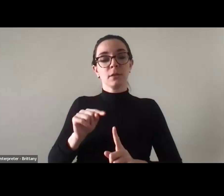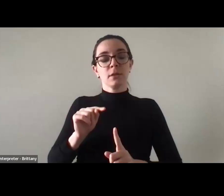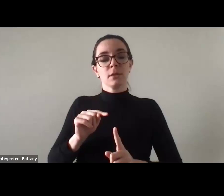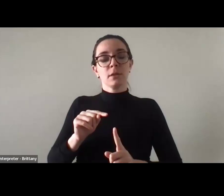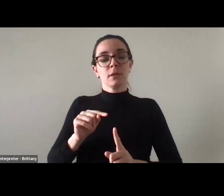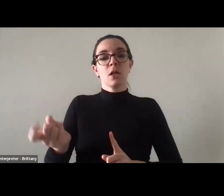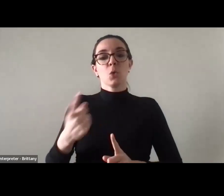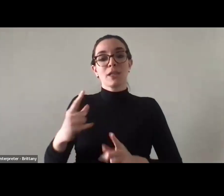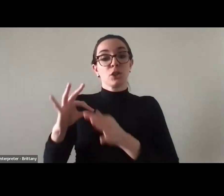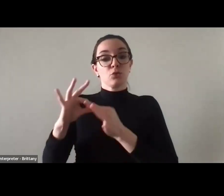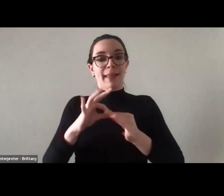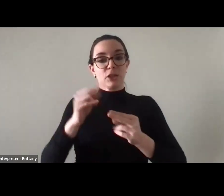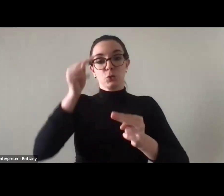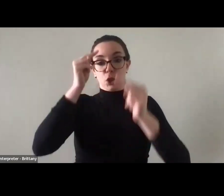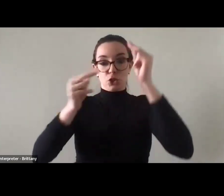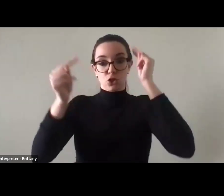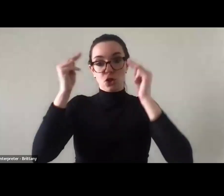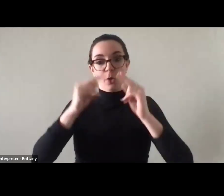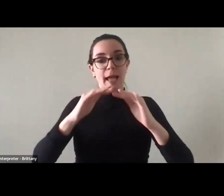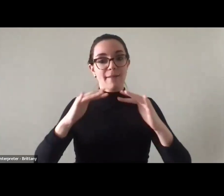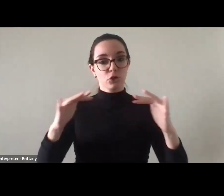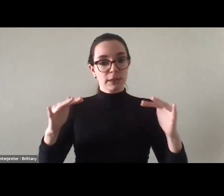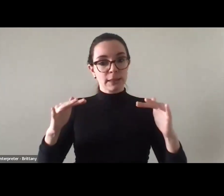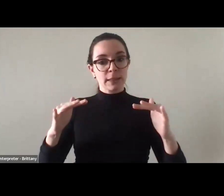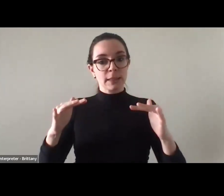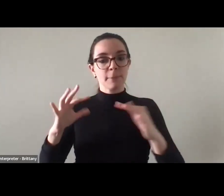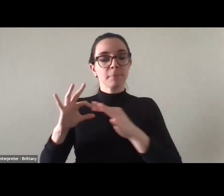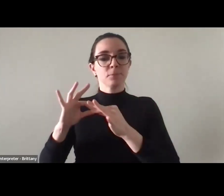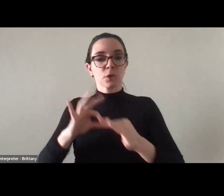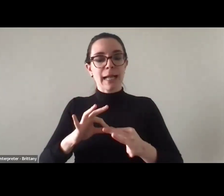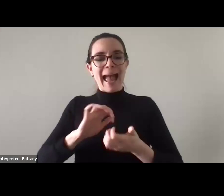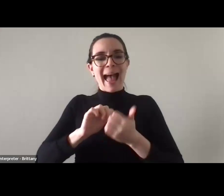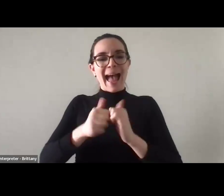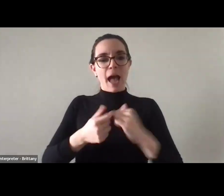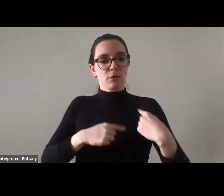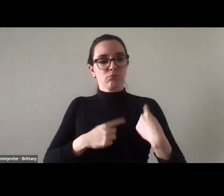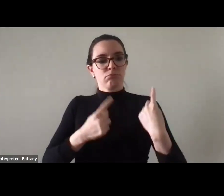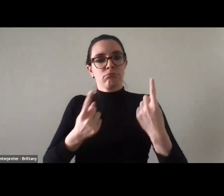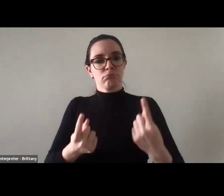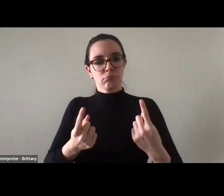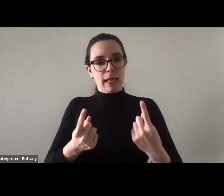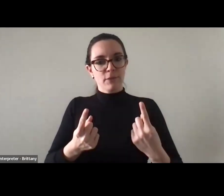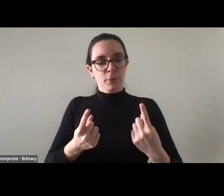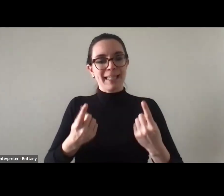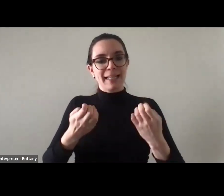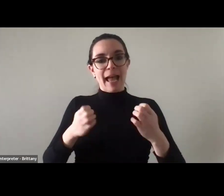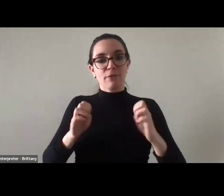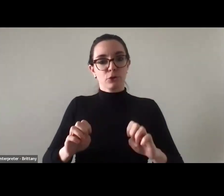to neurodivergent. The question is how have there been efforts in